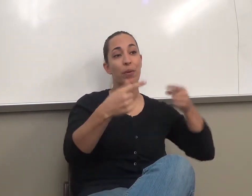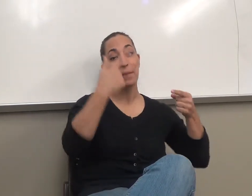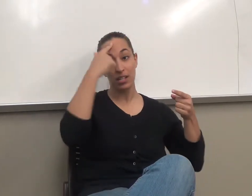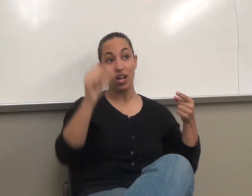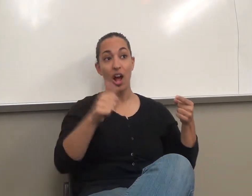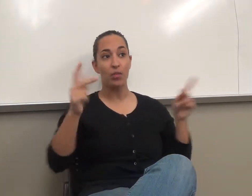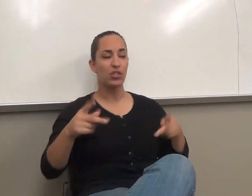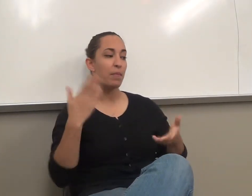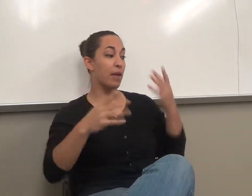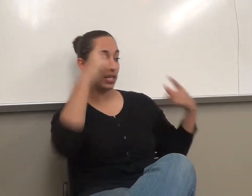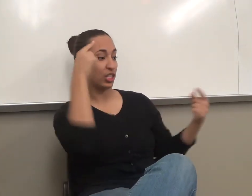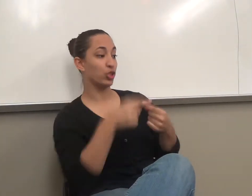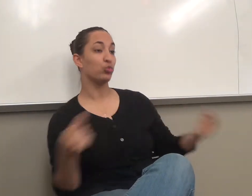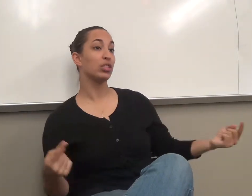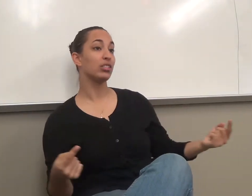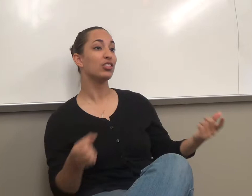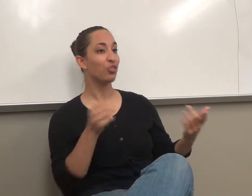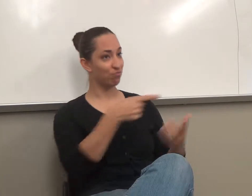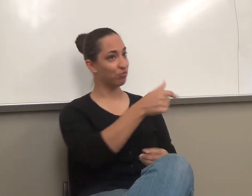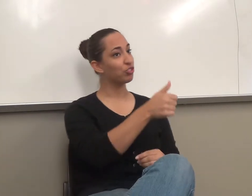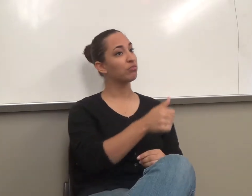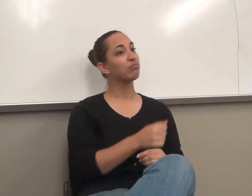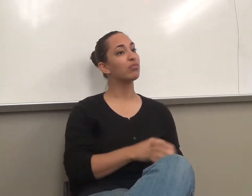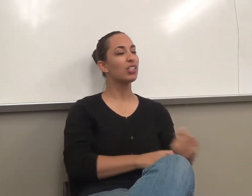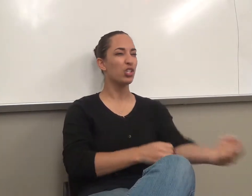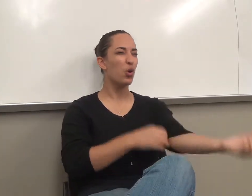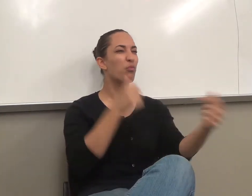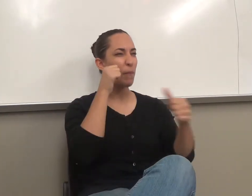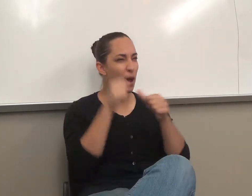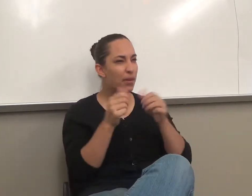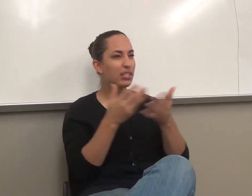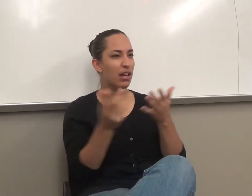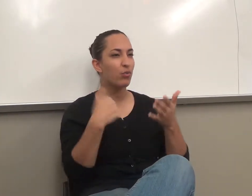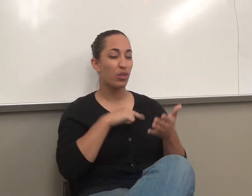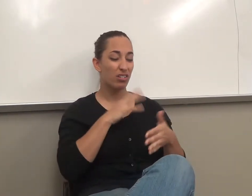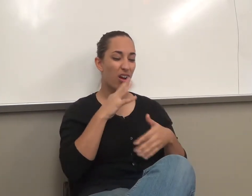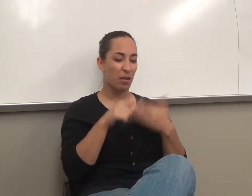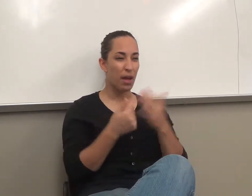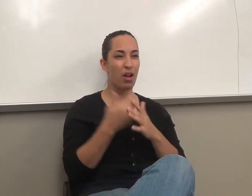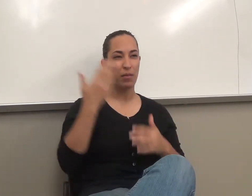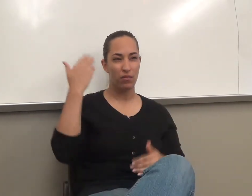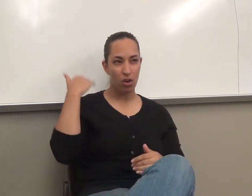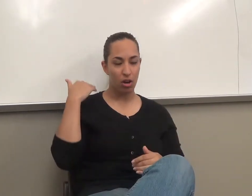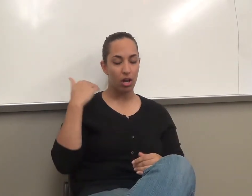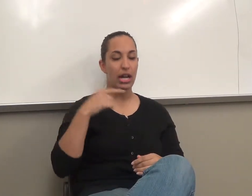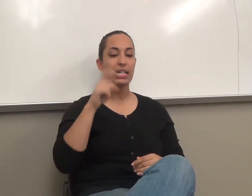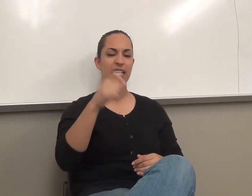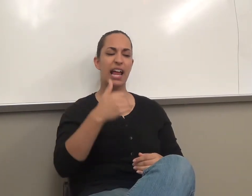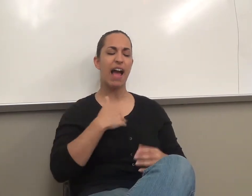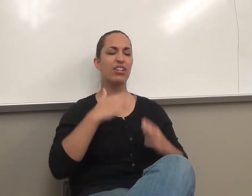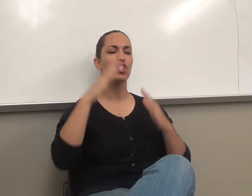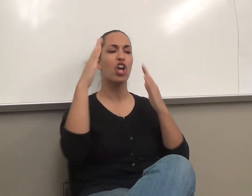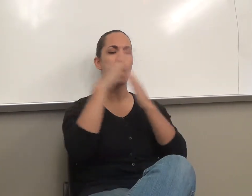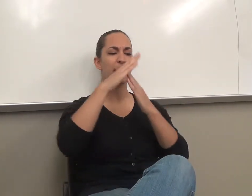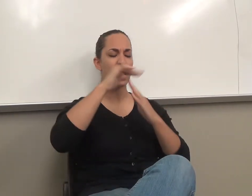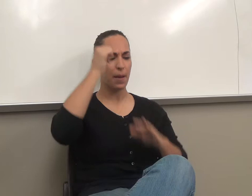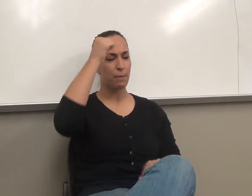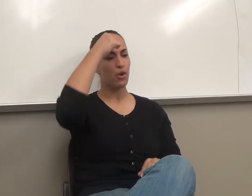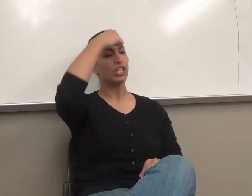that stuff we talked about the other day? Contains a dominant impression. What supporting details very quickly.